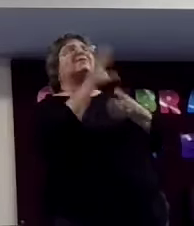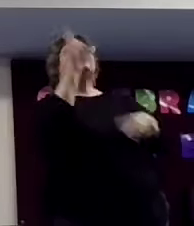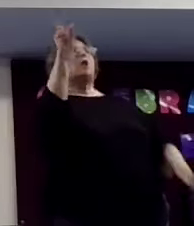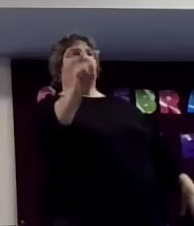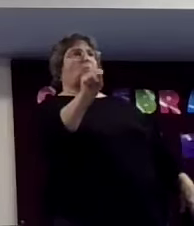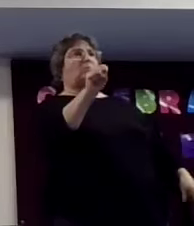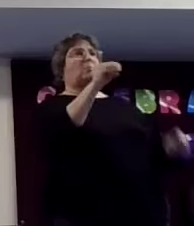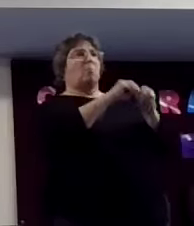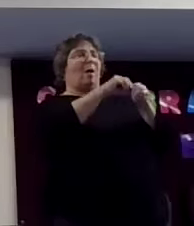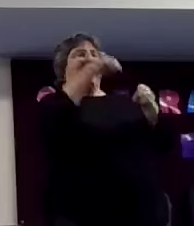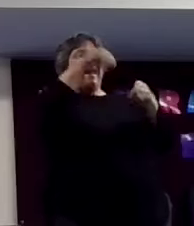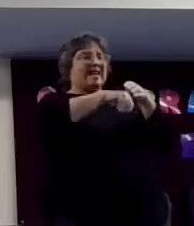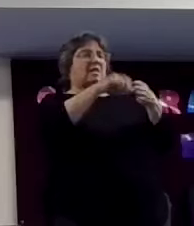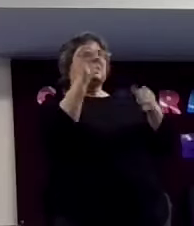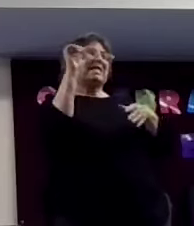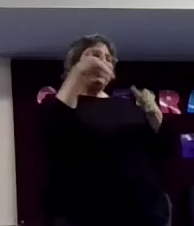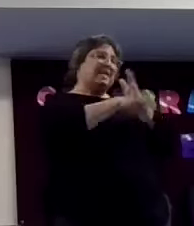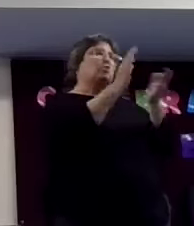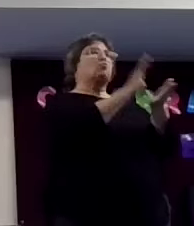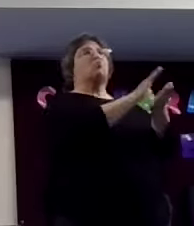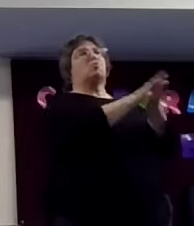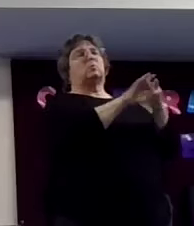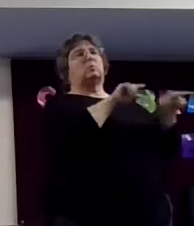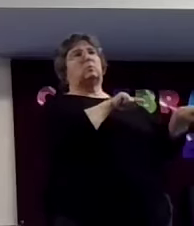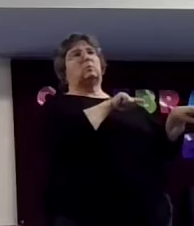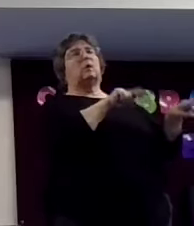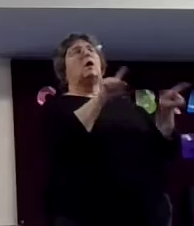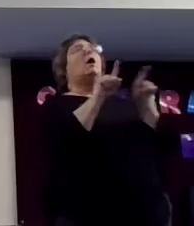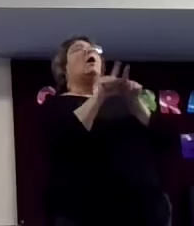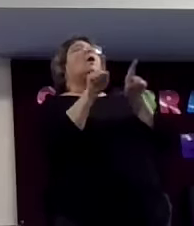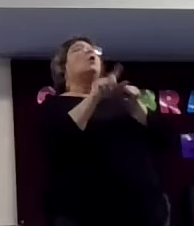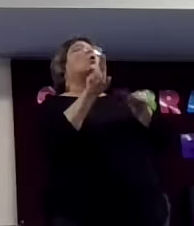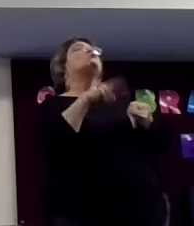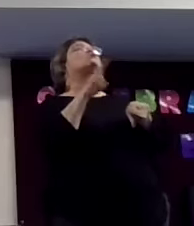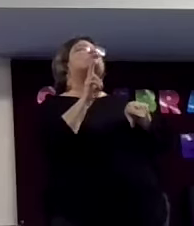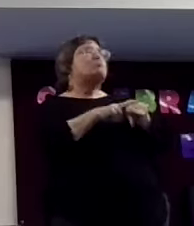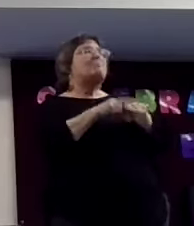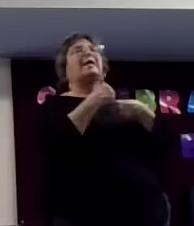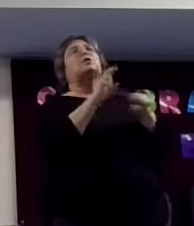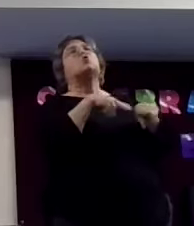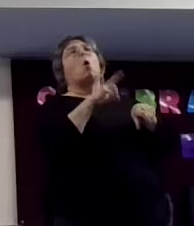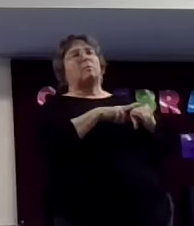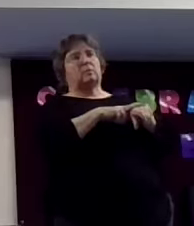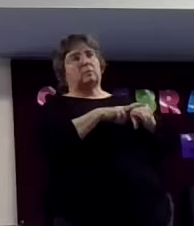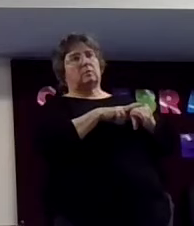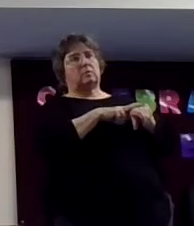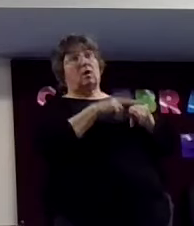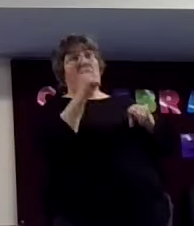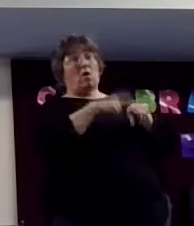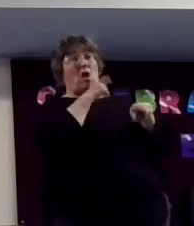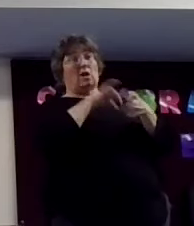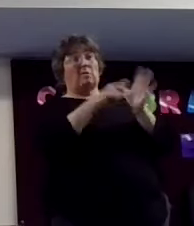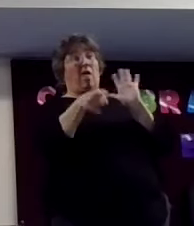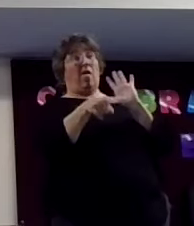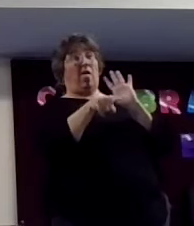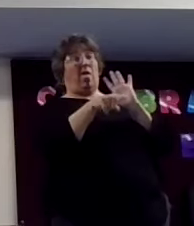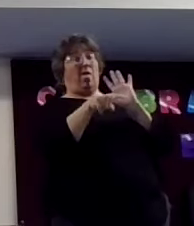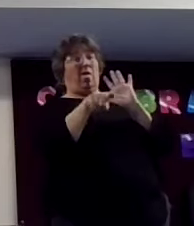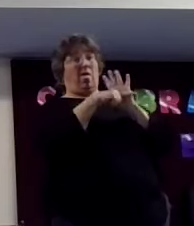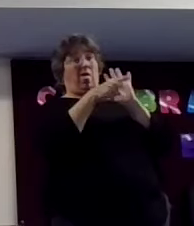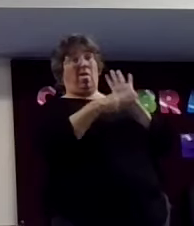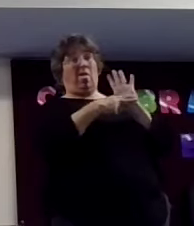school. More and more, we're pushing that right into school, but it's also normalizing it, right? And for too long, we stigmatized